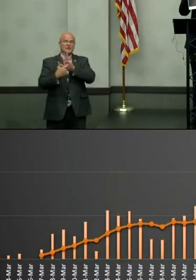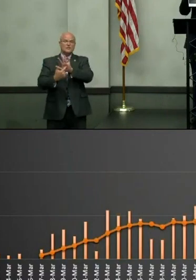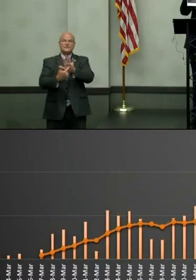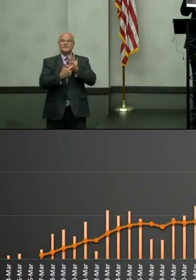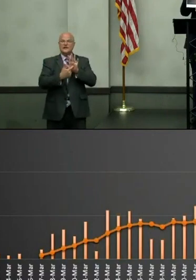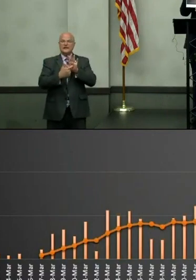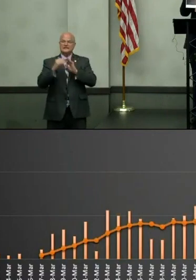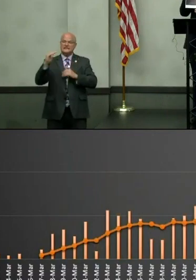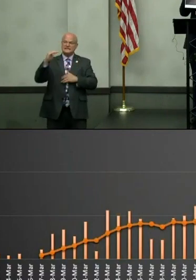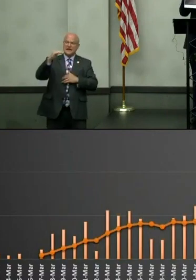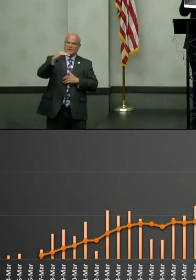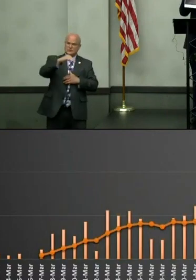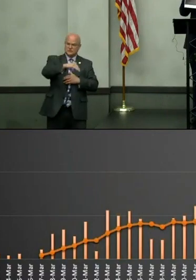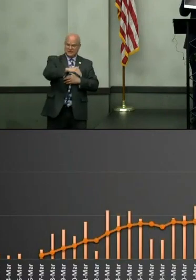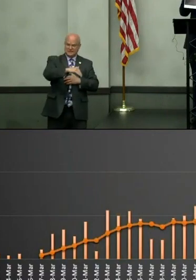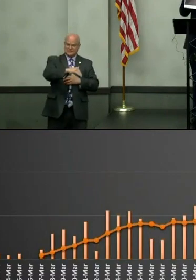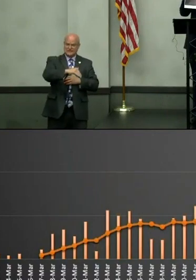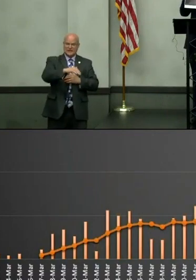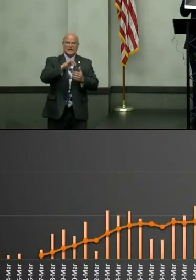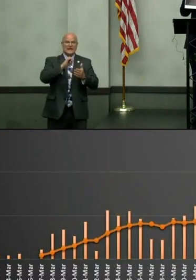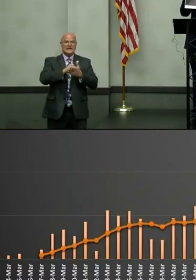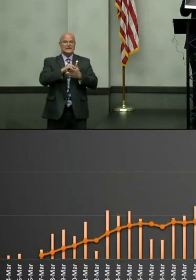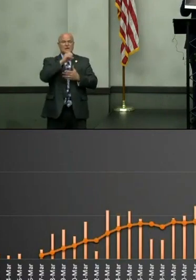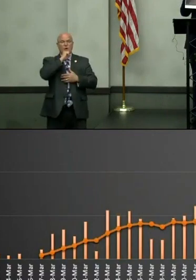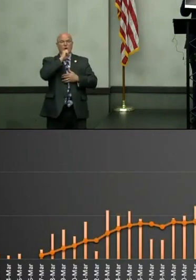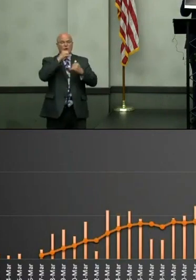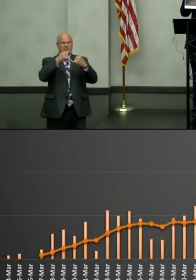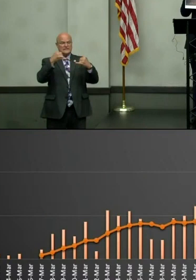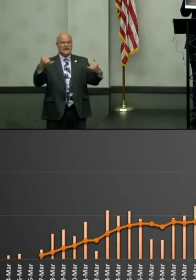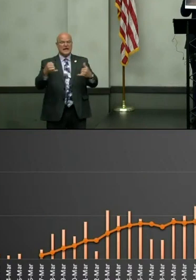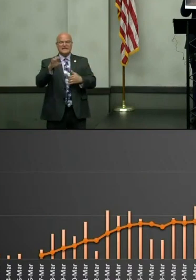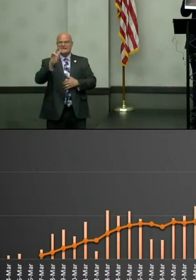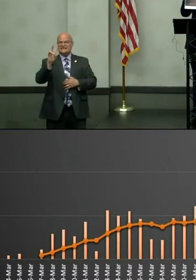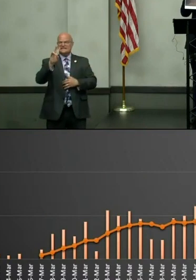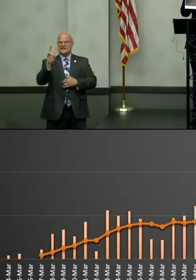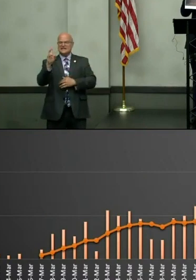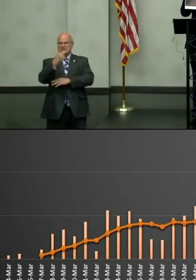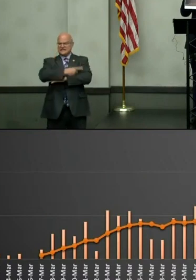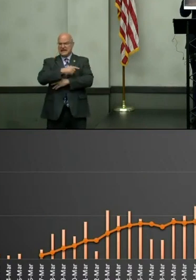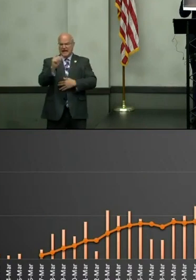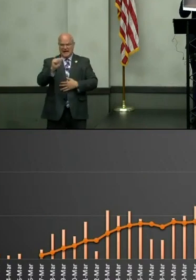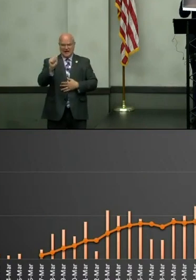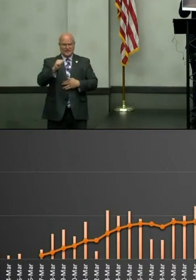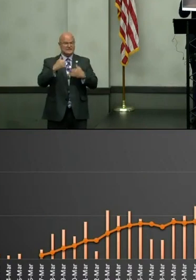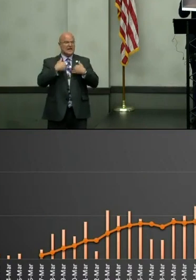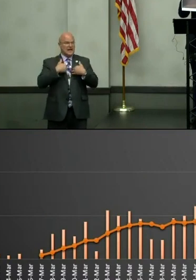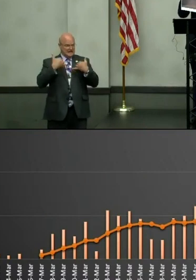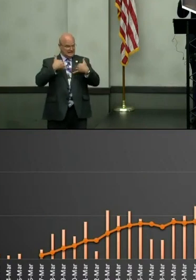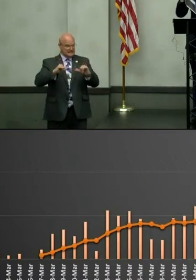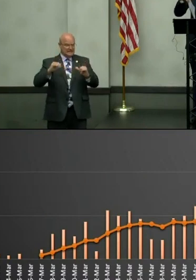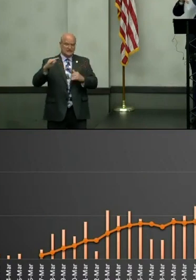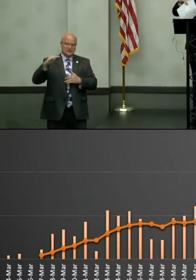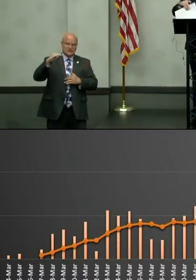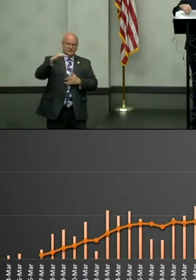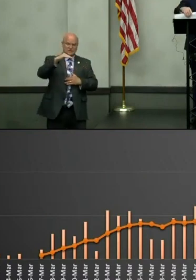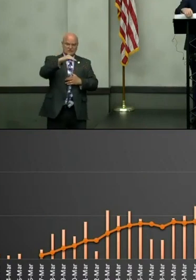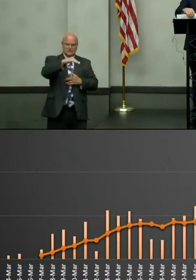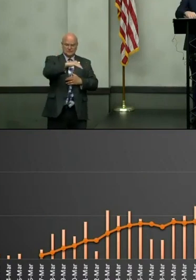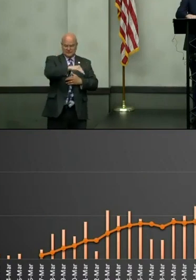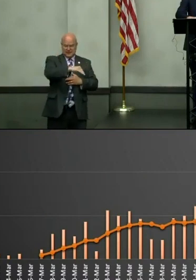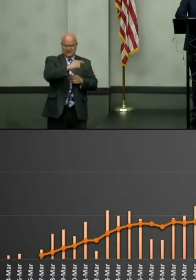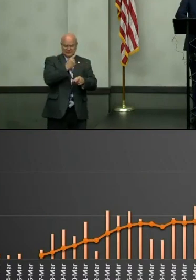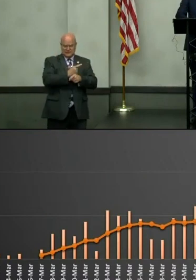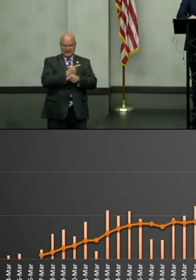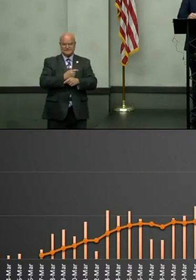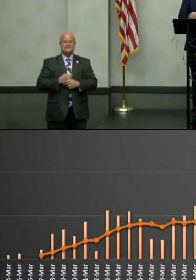reflects the downward trend, which is this orange line. The 7-day average has us still going in